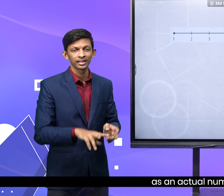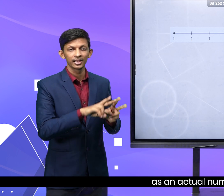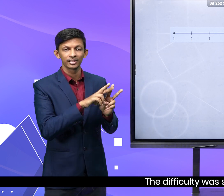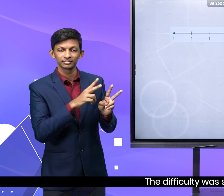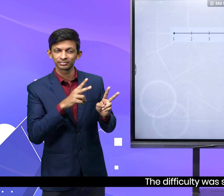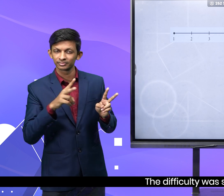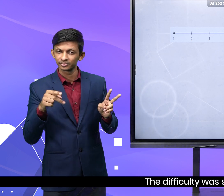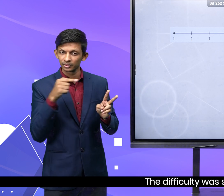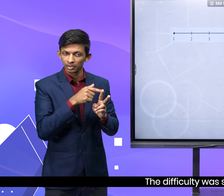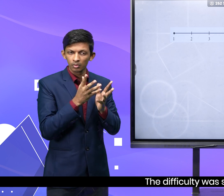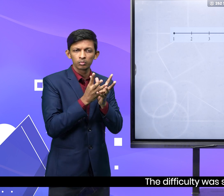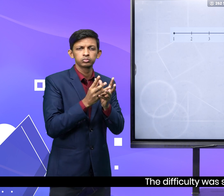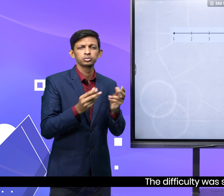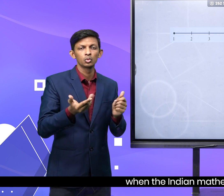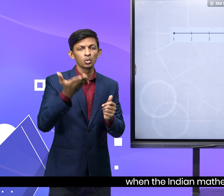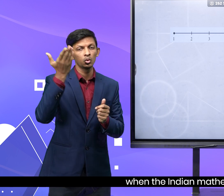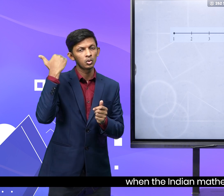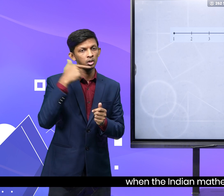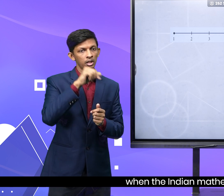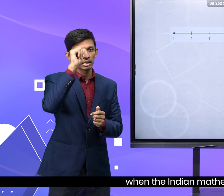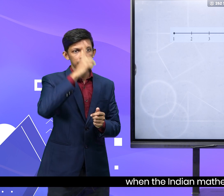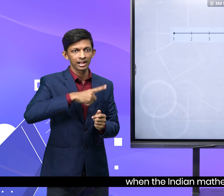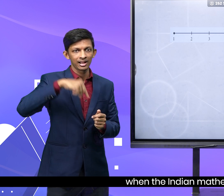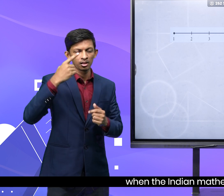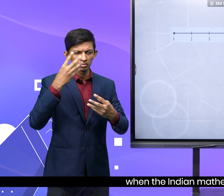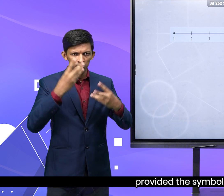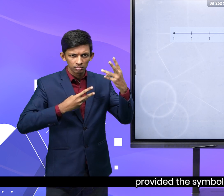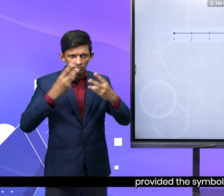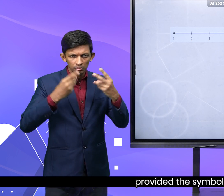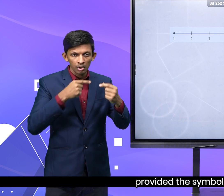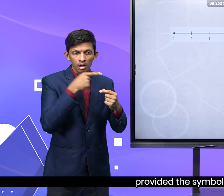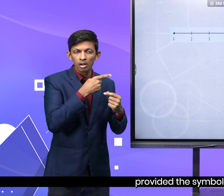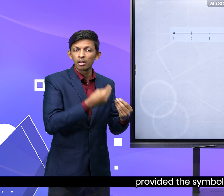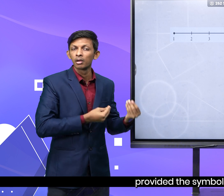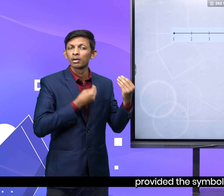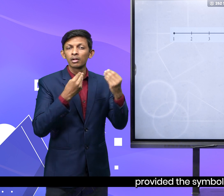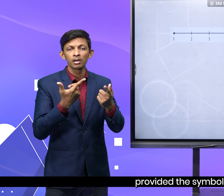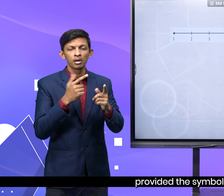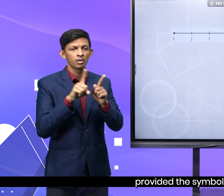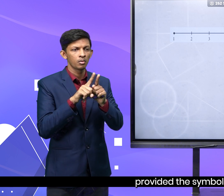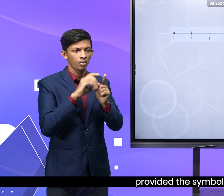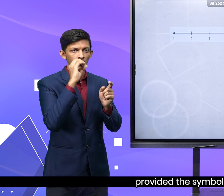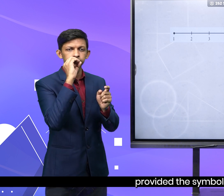The difficulty was solved when the Indian mathematicians provided the symbol for zero.